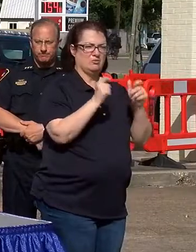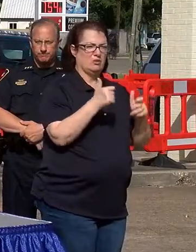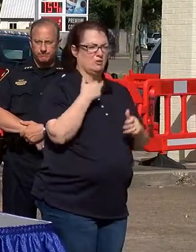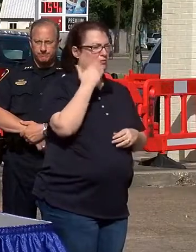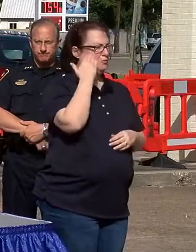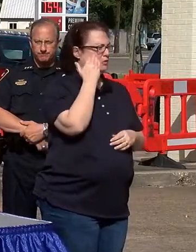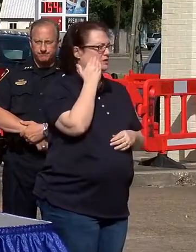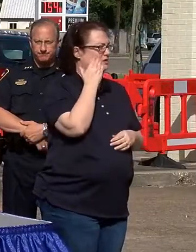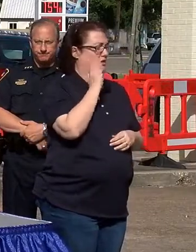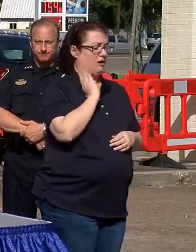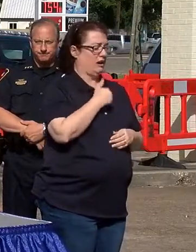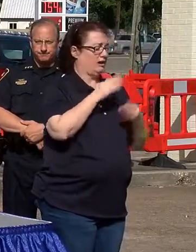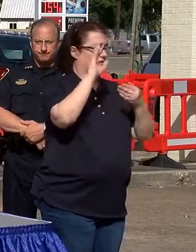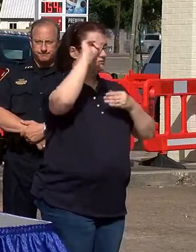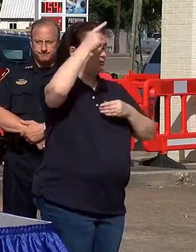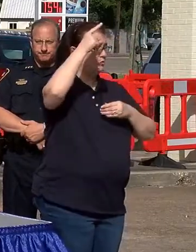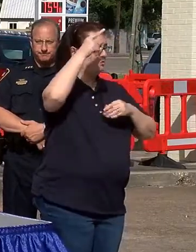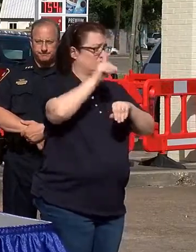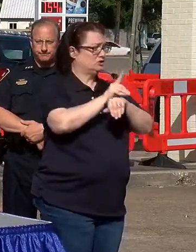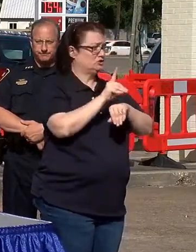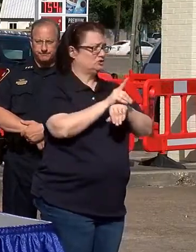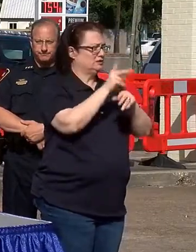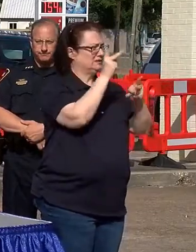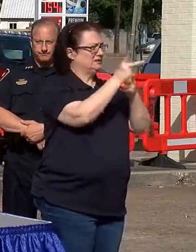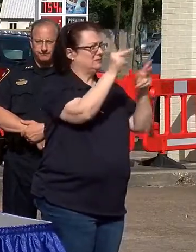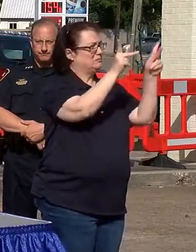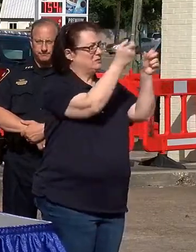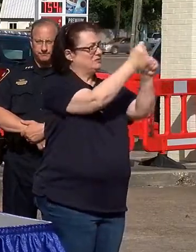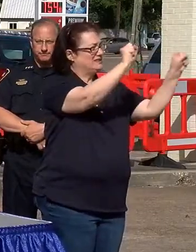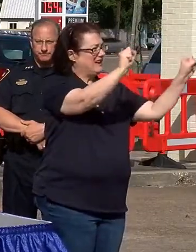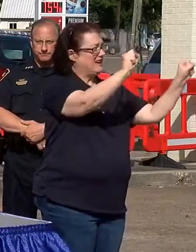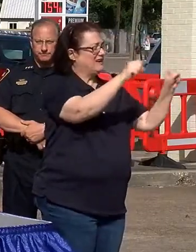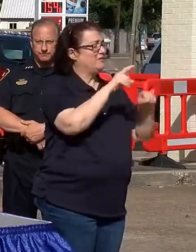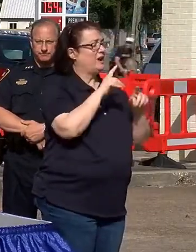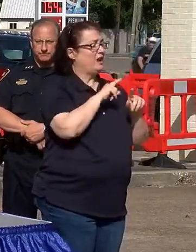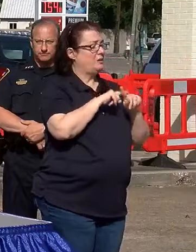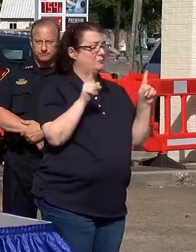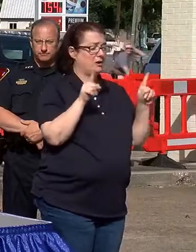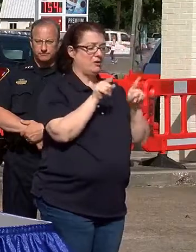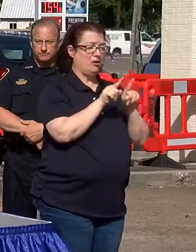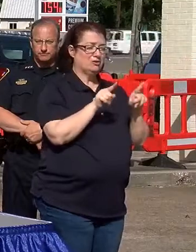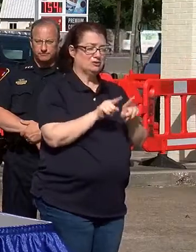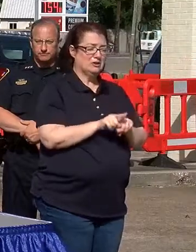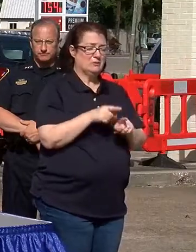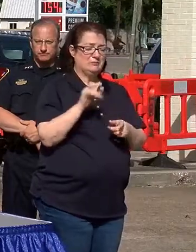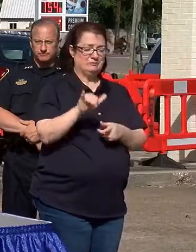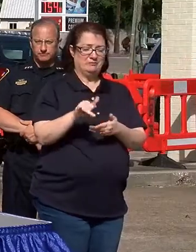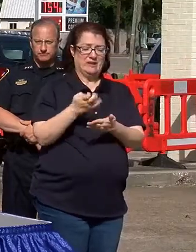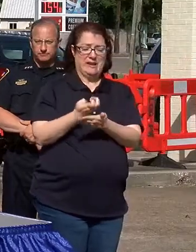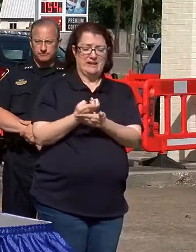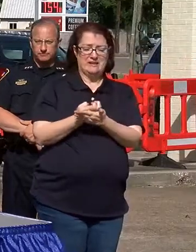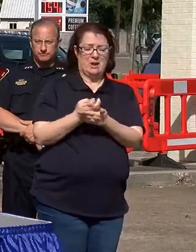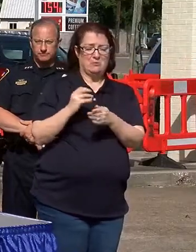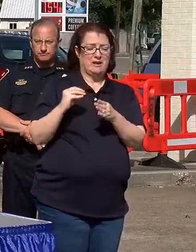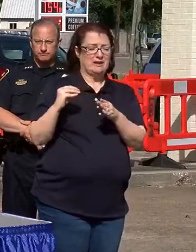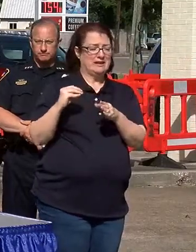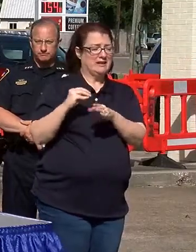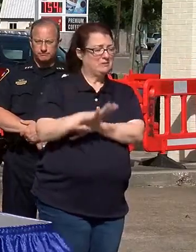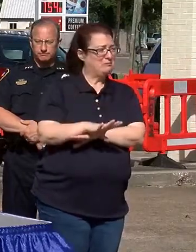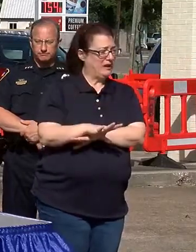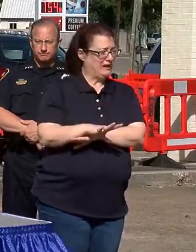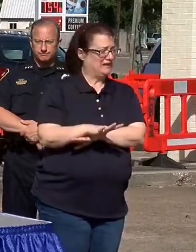which is to keep our people safe. We have to juggle that with the economic impacts. You know, we say this week after week about the medical